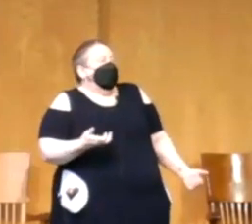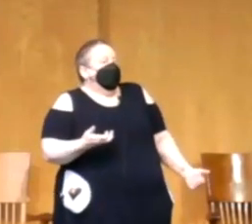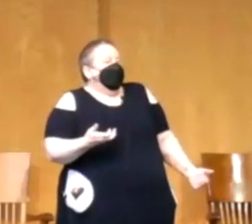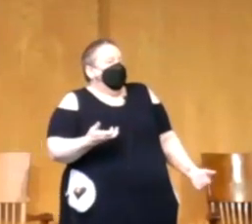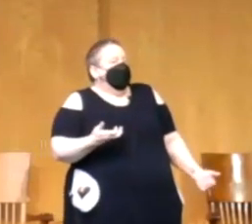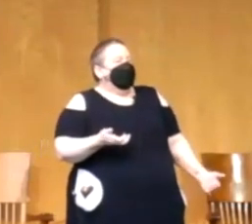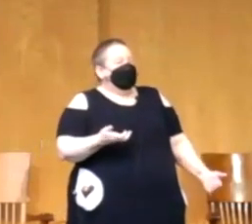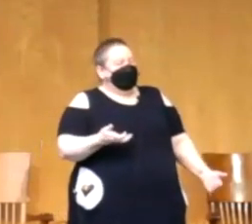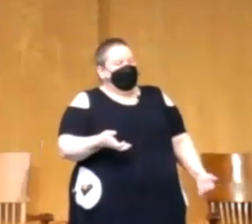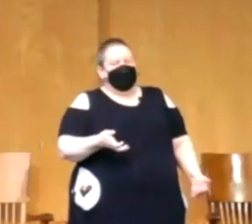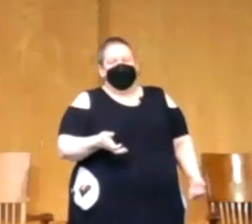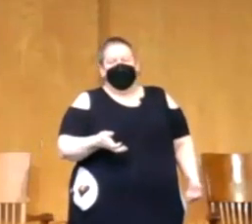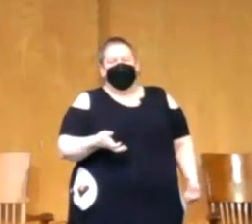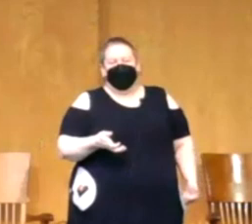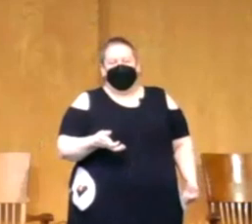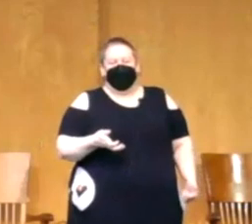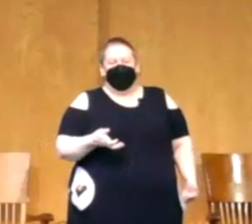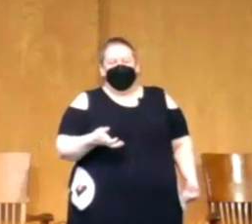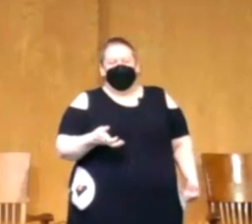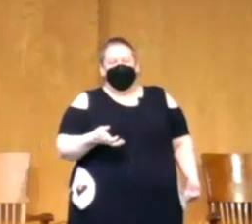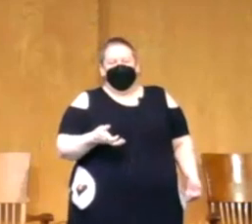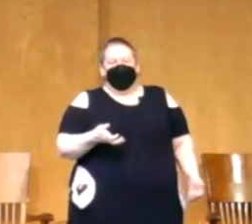in against our will.